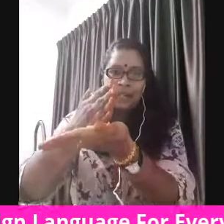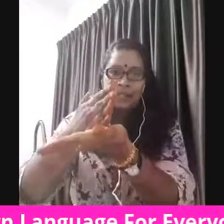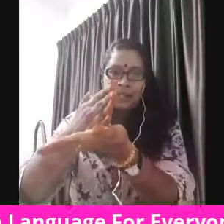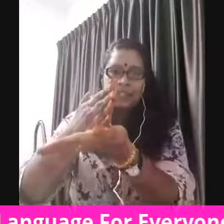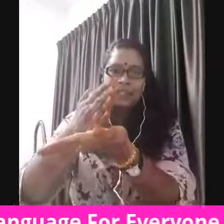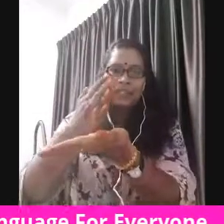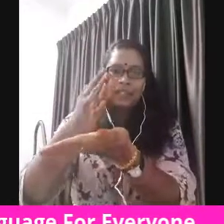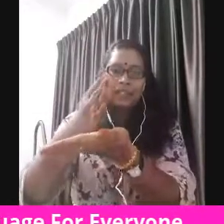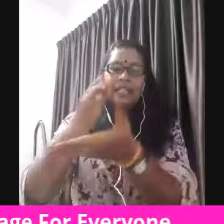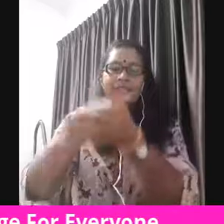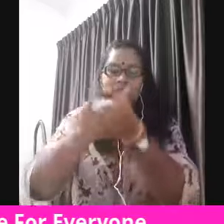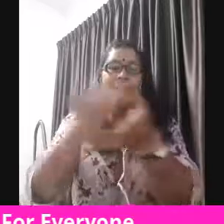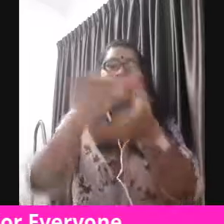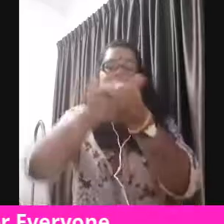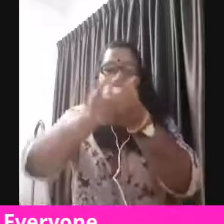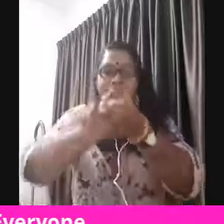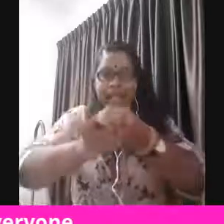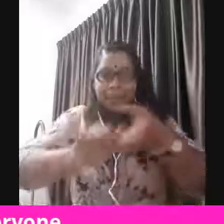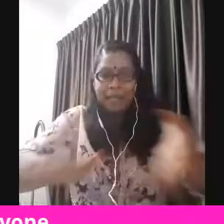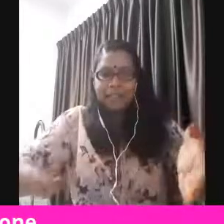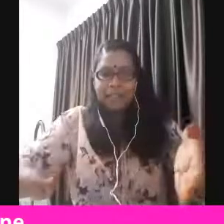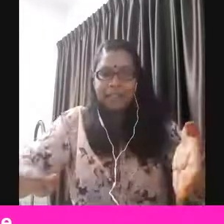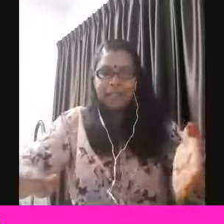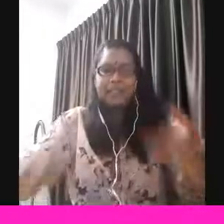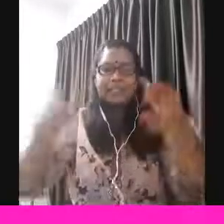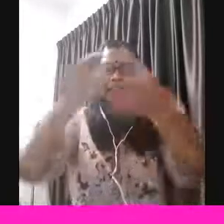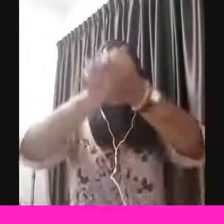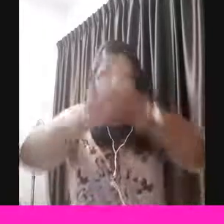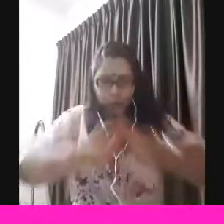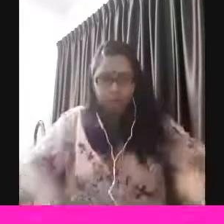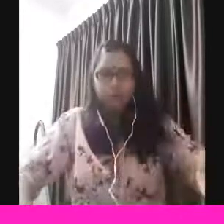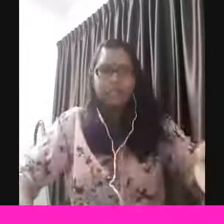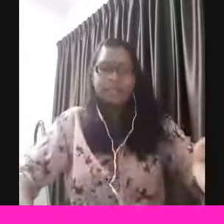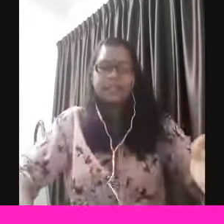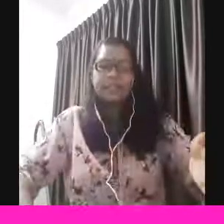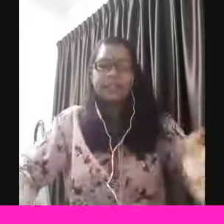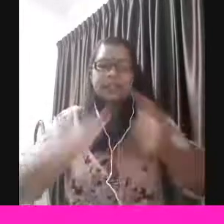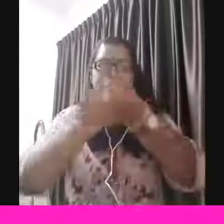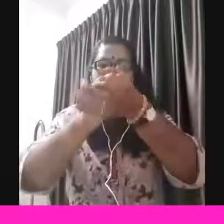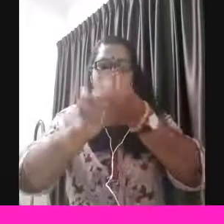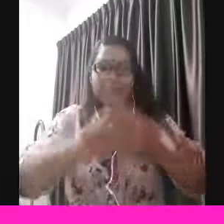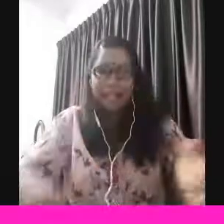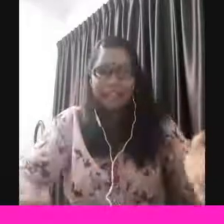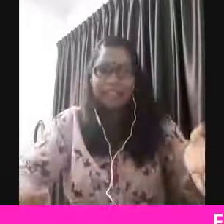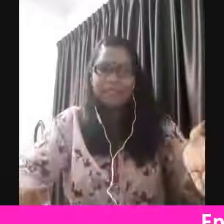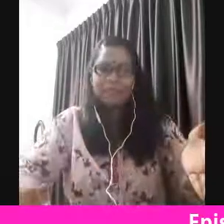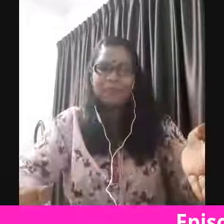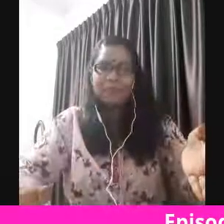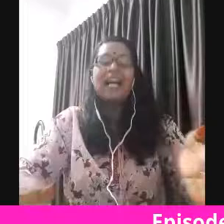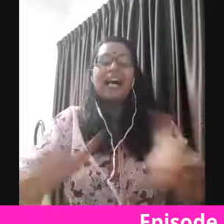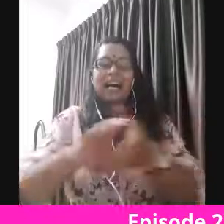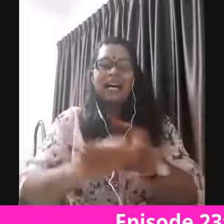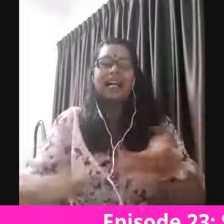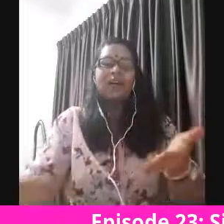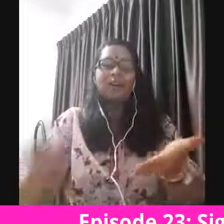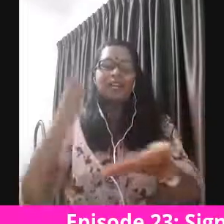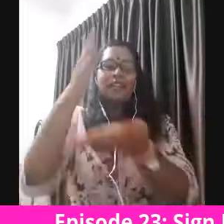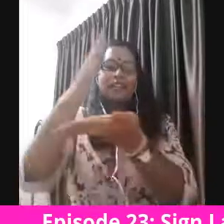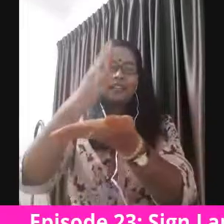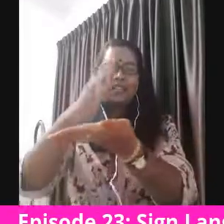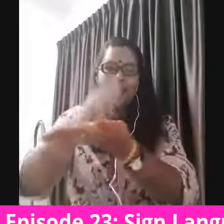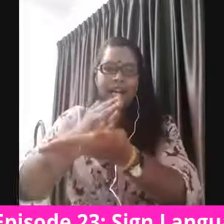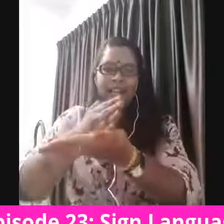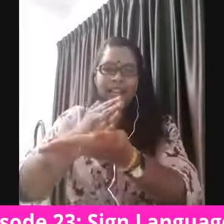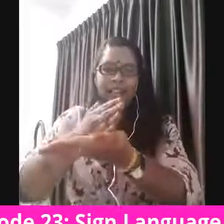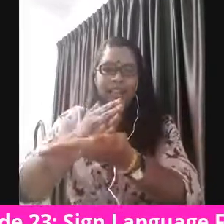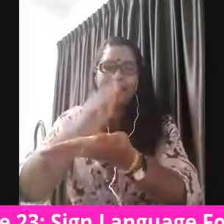tengah. Okay. Like this. Selamat. Just go down like this. Oh, okay. Selamat. Okay.